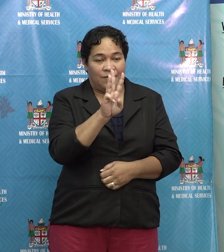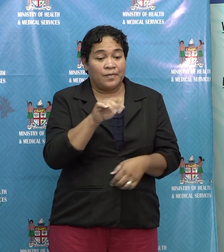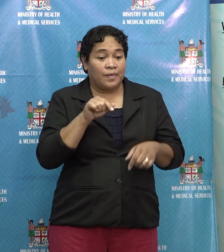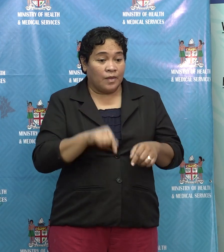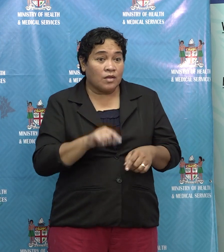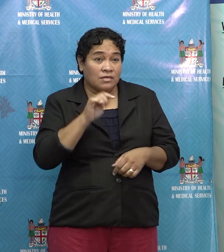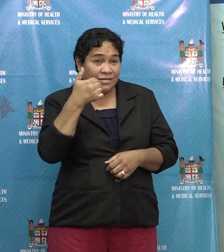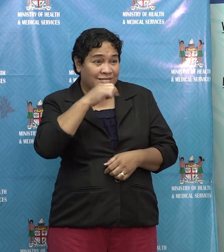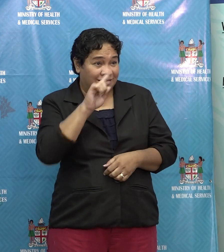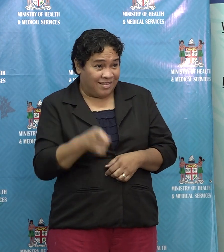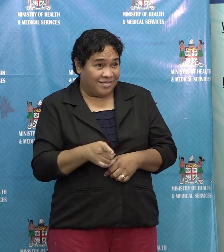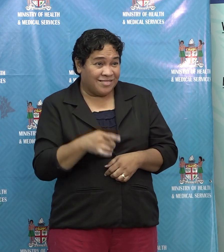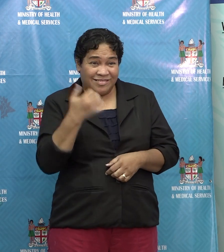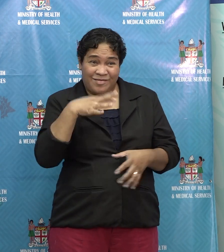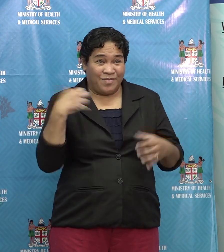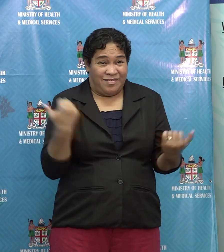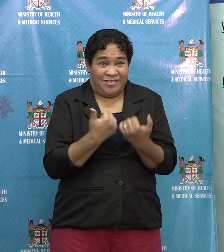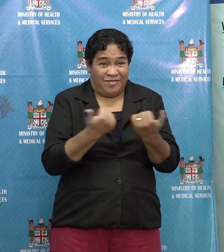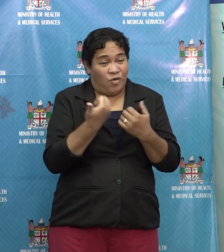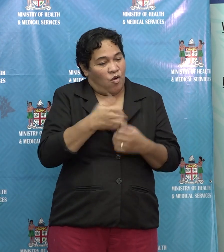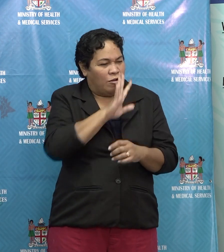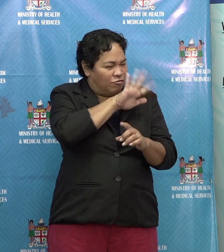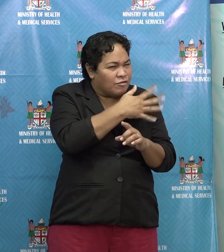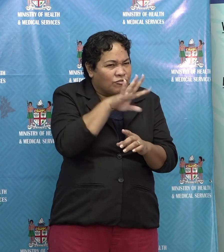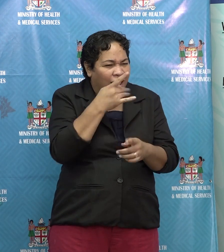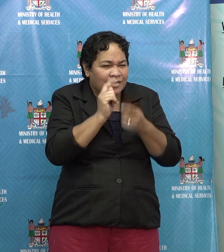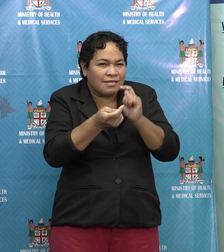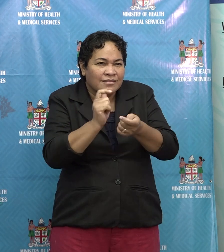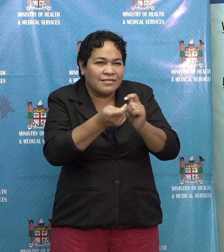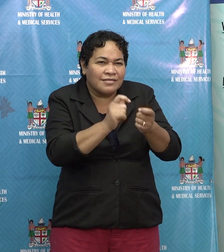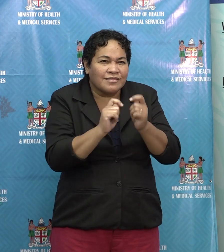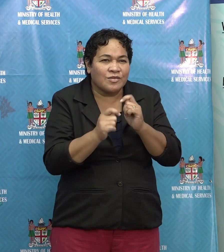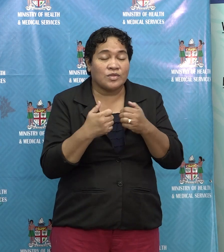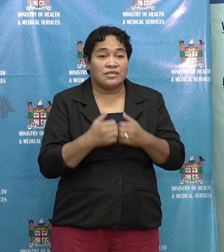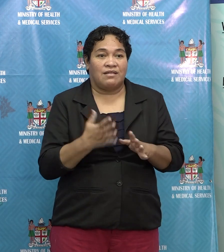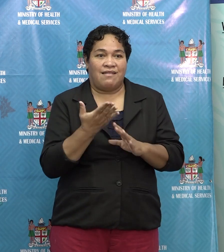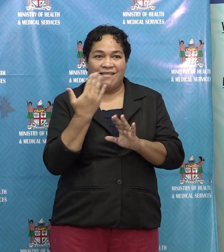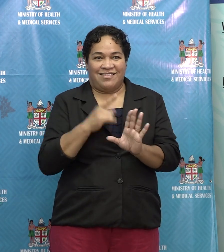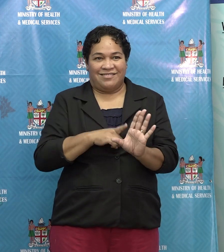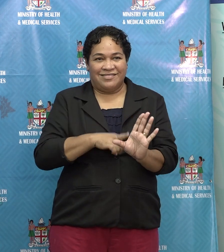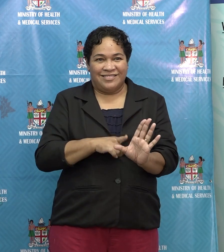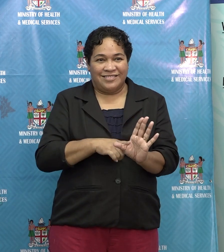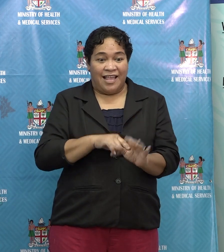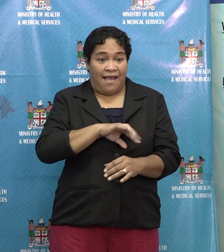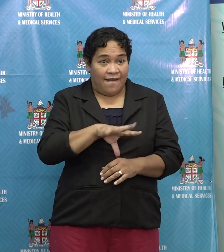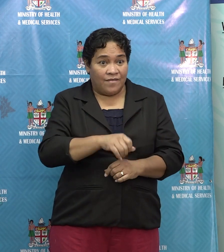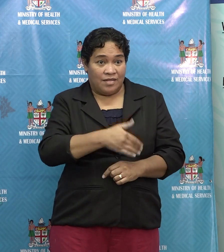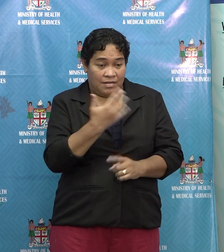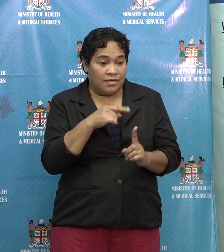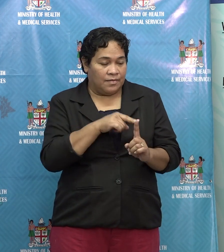66,605 COVID-19 lab tests have been conducted since we started testing early last year, with a daily average